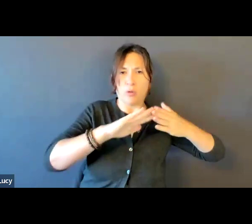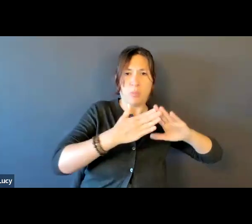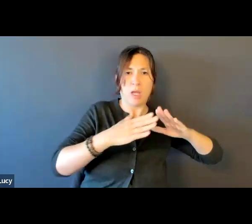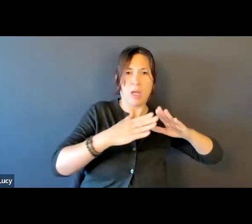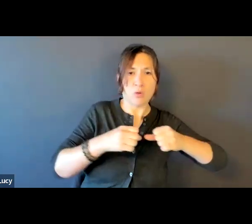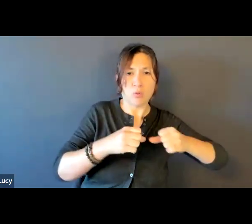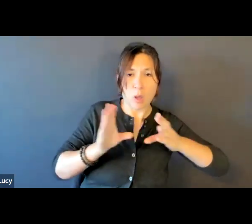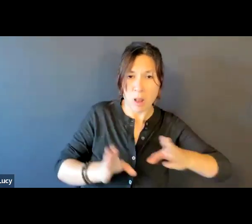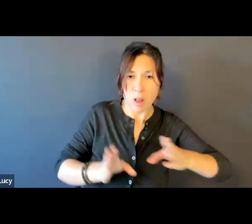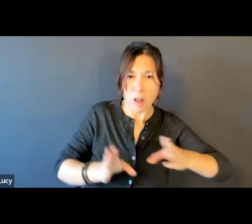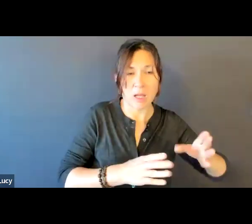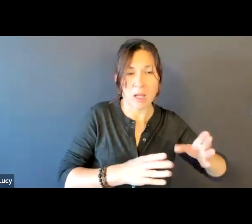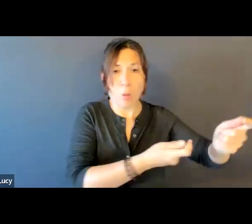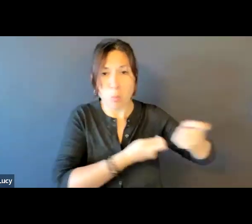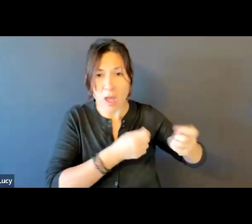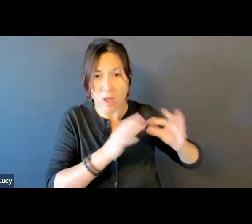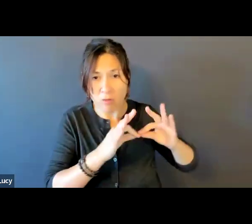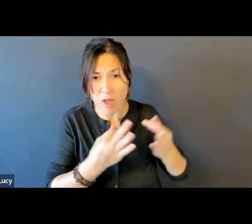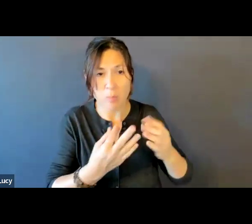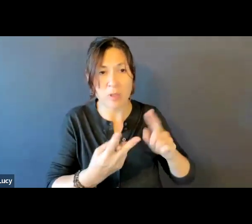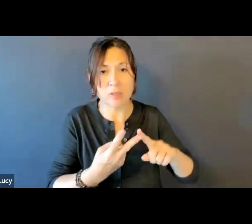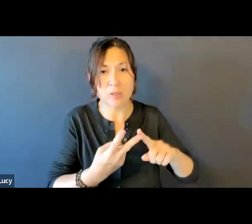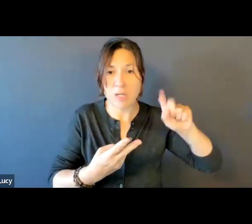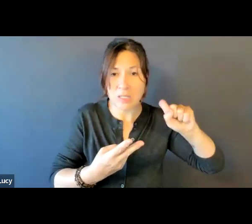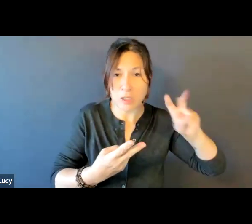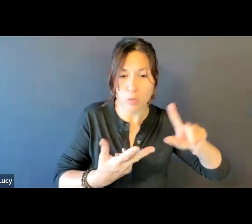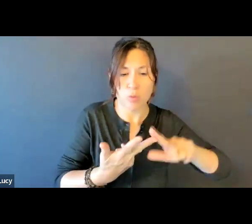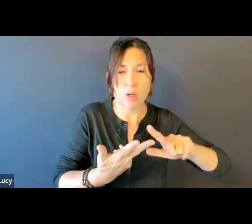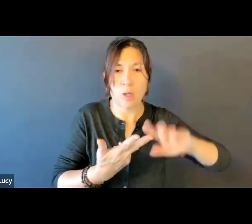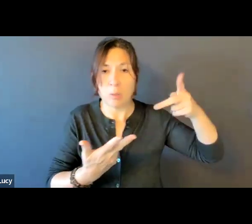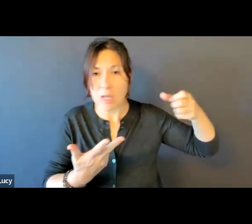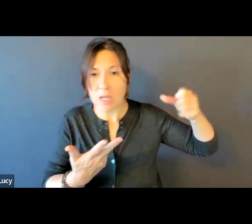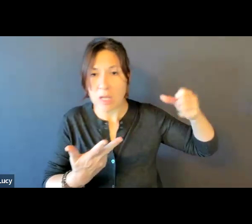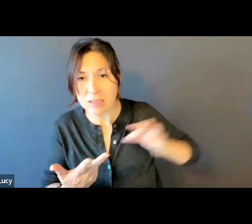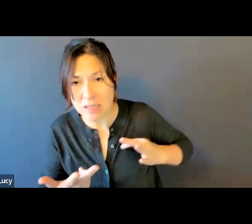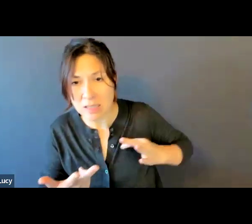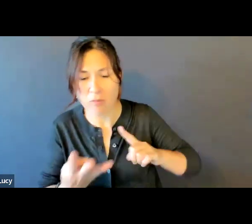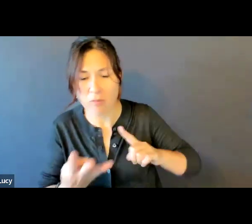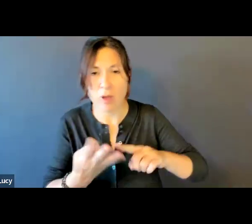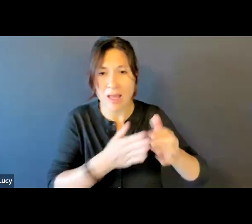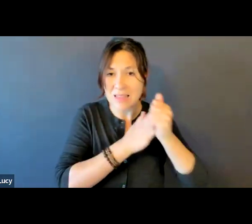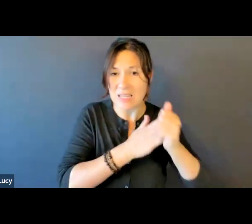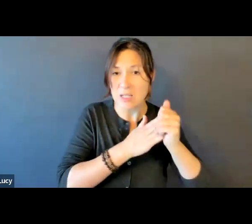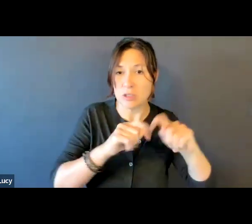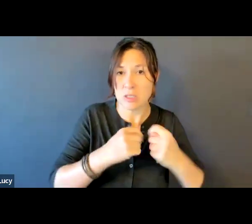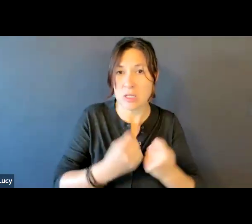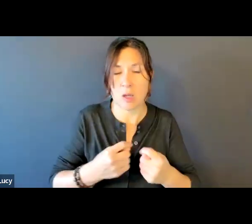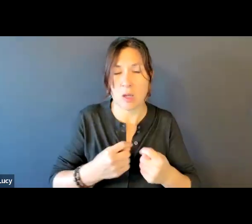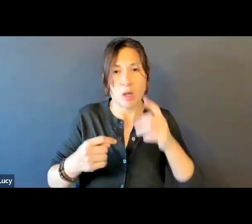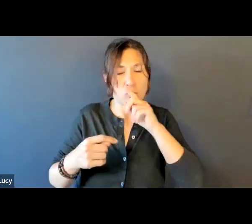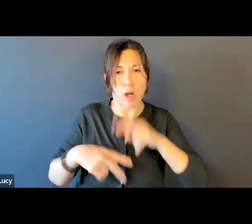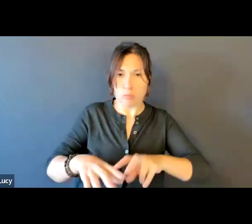involves the district, that involves the Boston Teachers Union, that involves the leadership team, where they can step away and really think